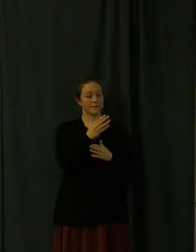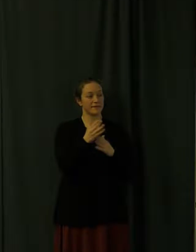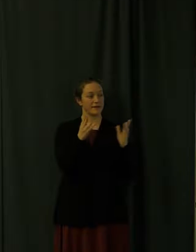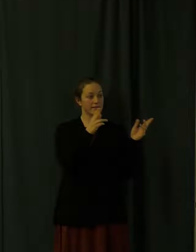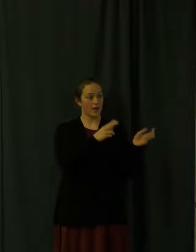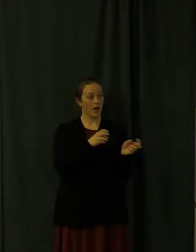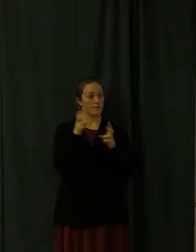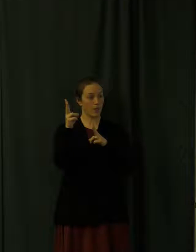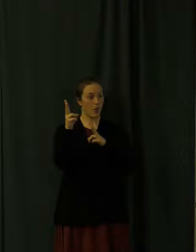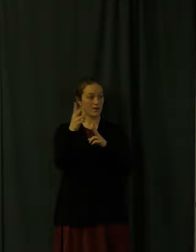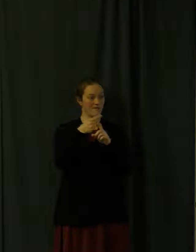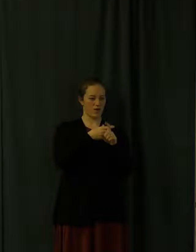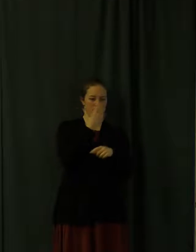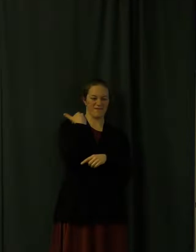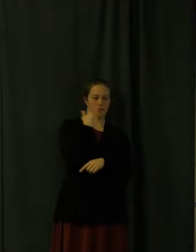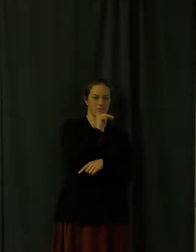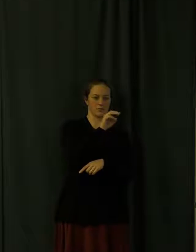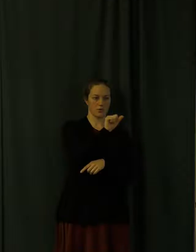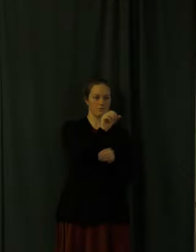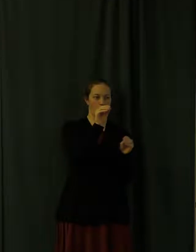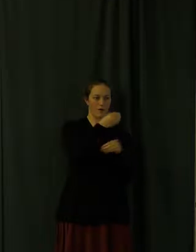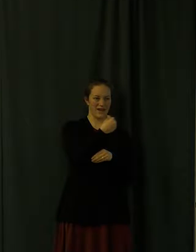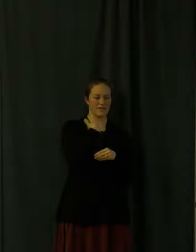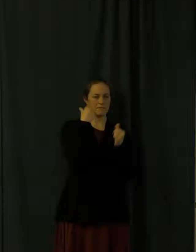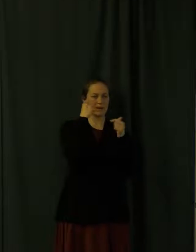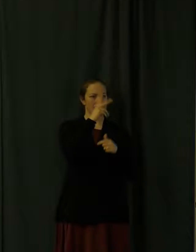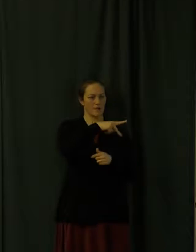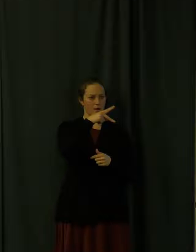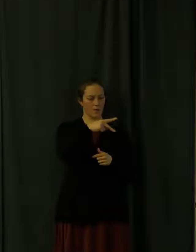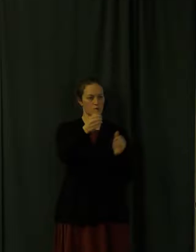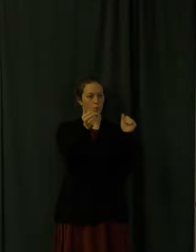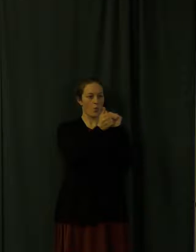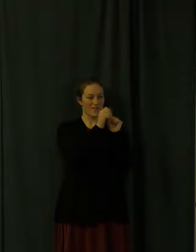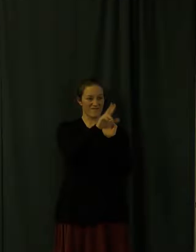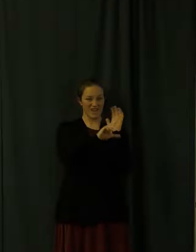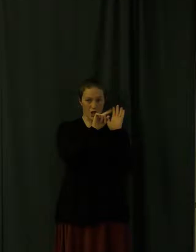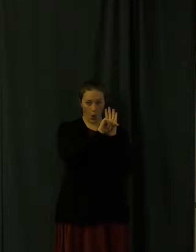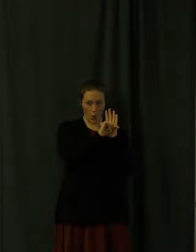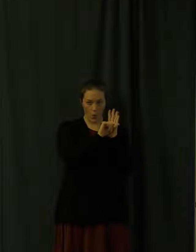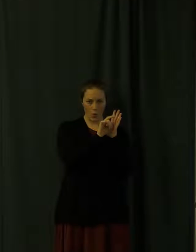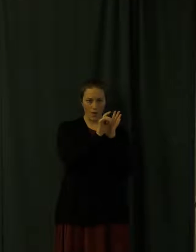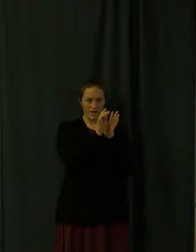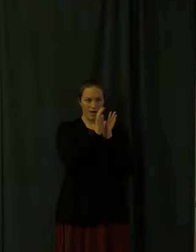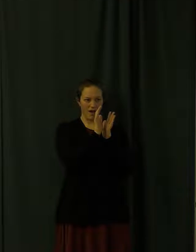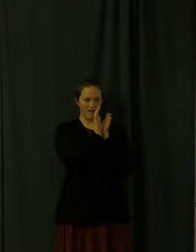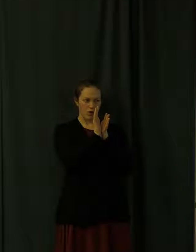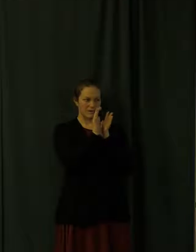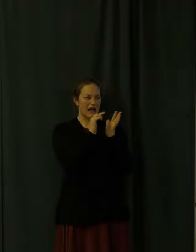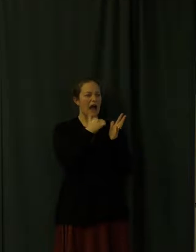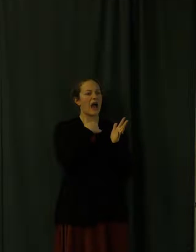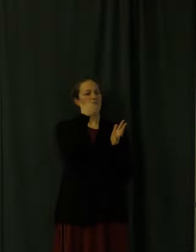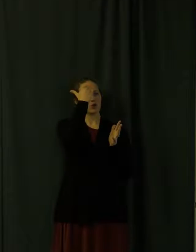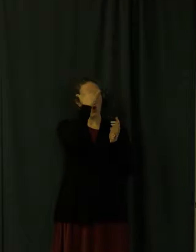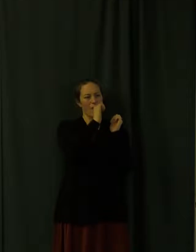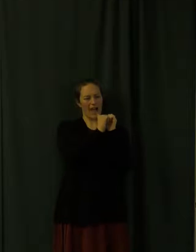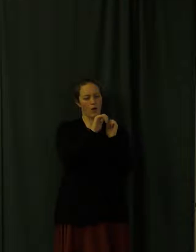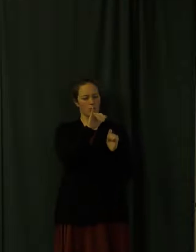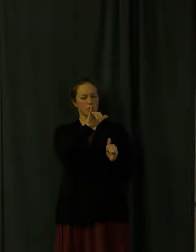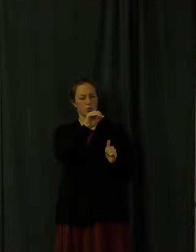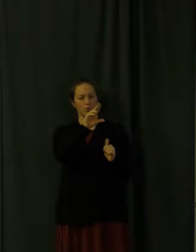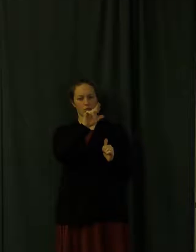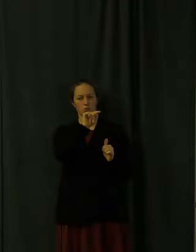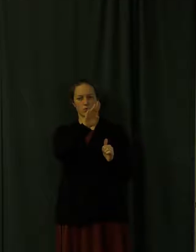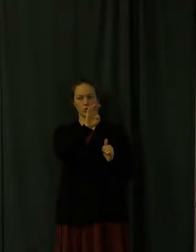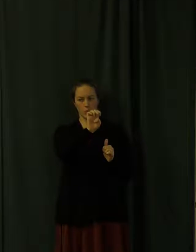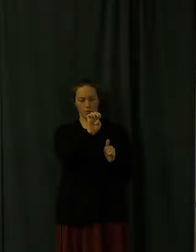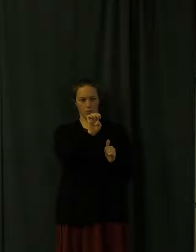Microsoft Office. Was I don't know PowerPoint videos. Oh. I know that I'm doing it embed a YouTube. Yeah. But the